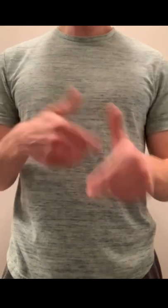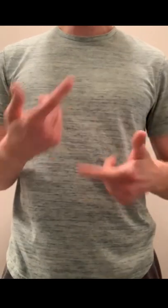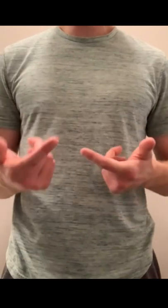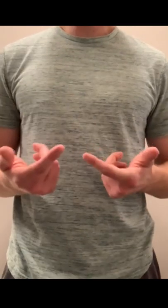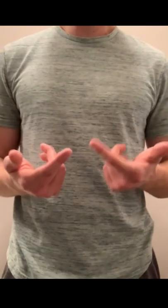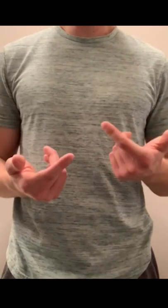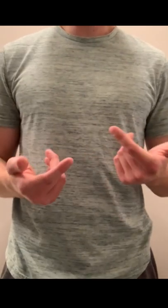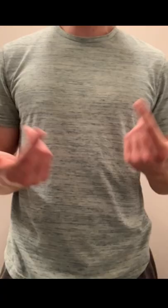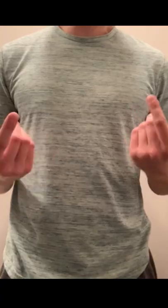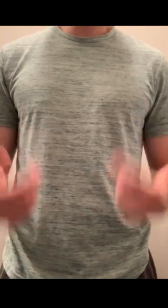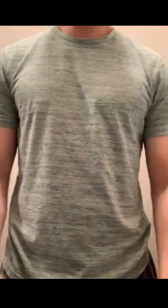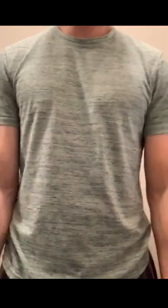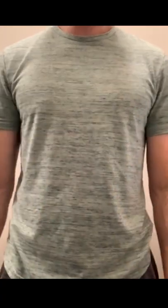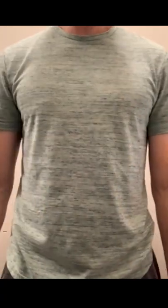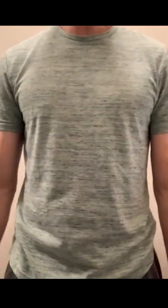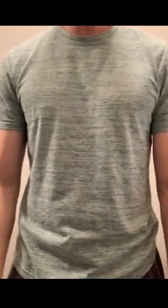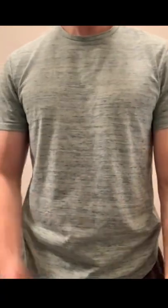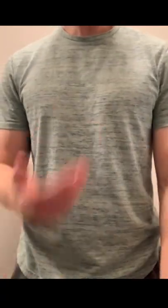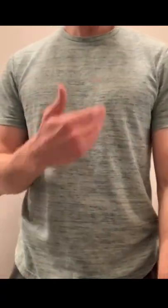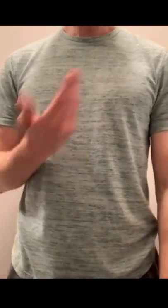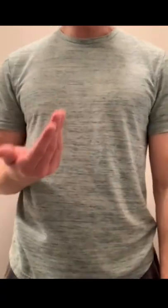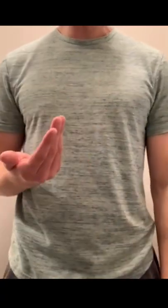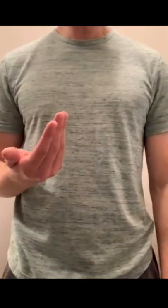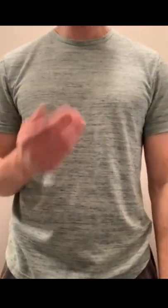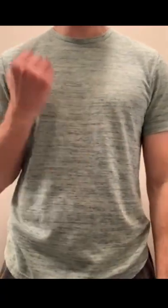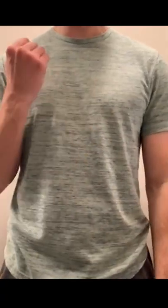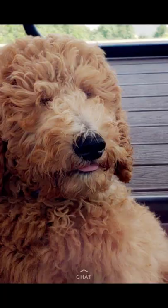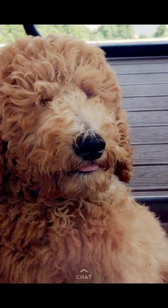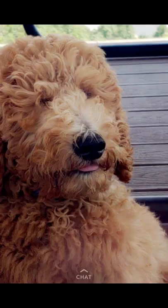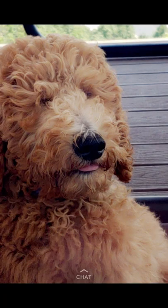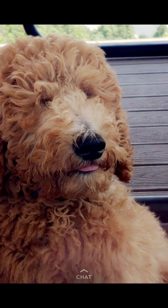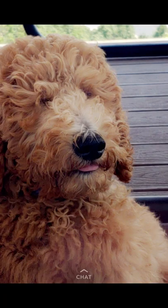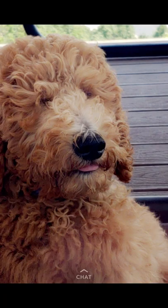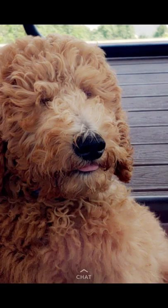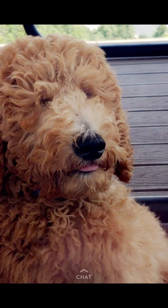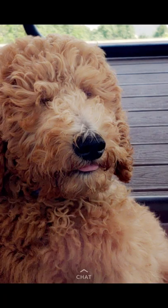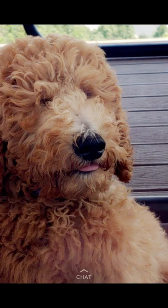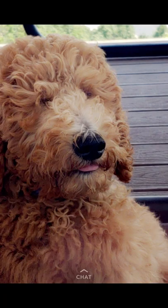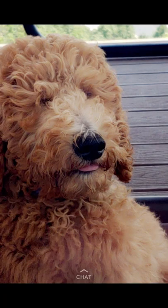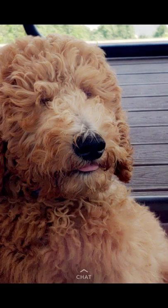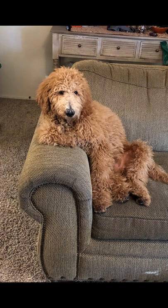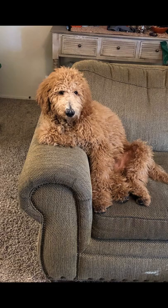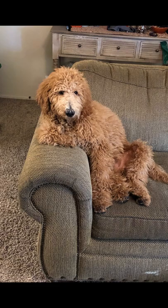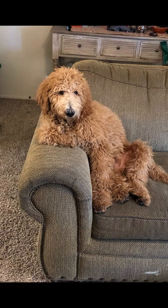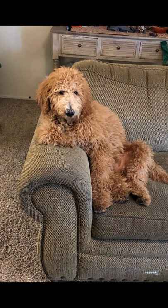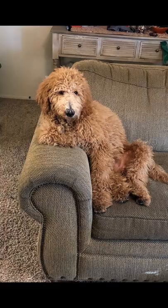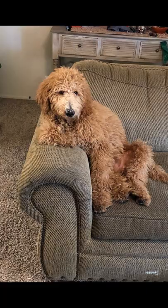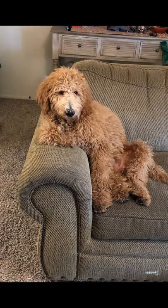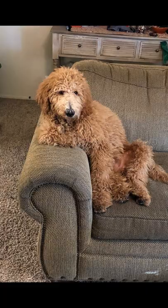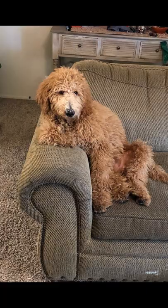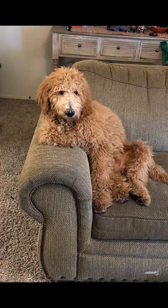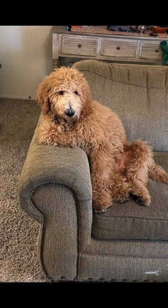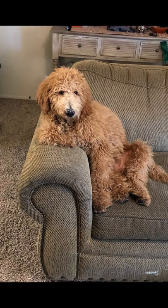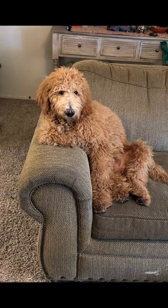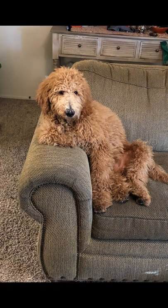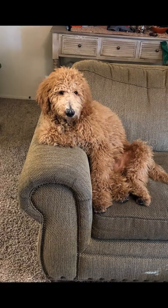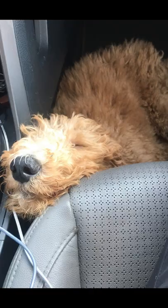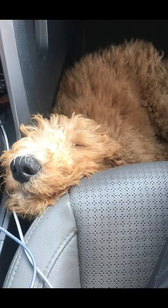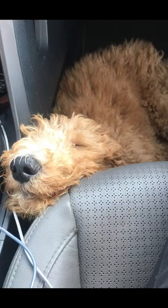dog that some of you are probably referring to is actually not mine. That is my sister's dog. He is a labradoodle named Mosey. He's a